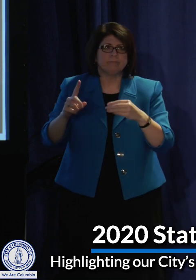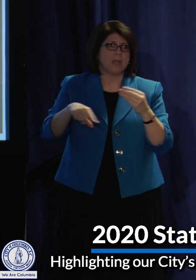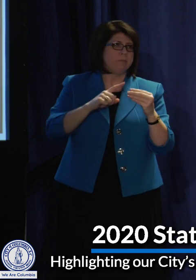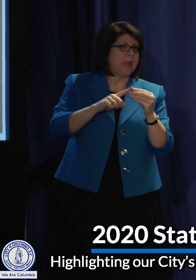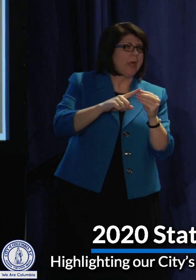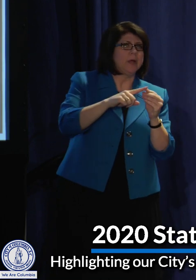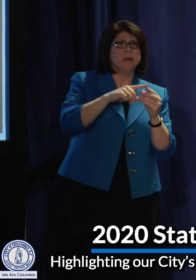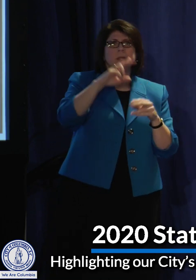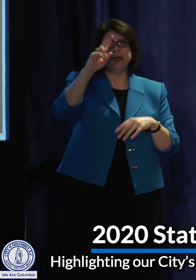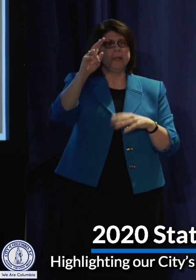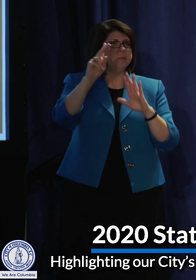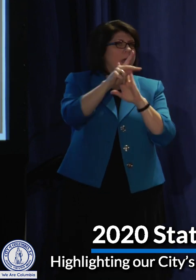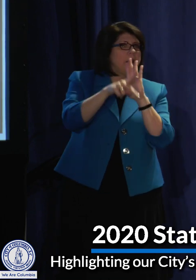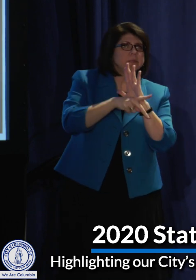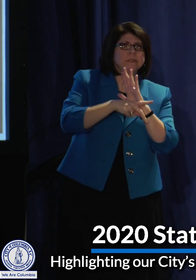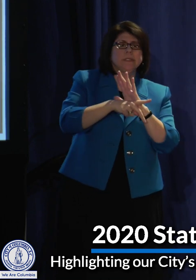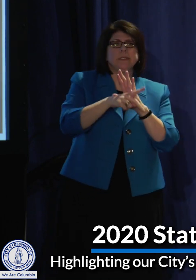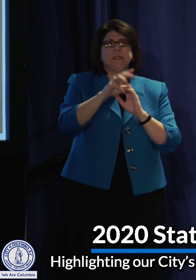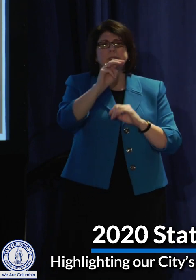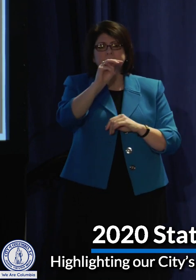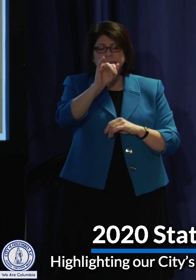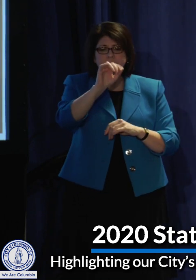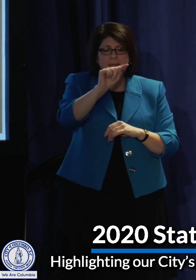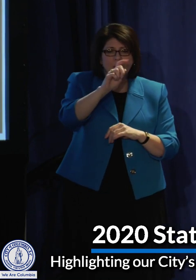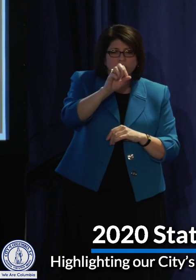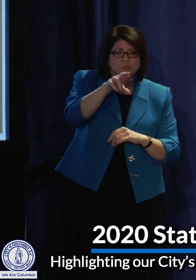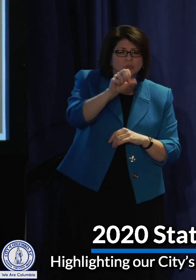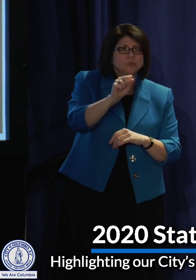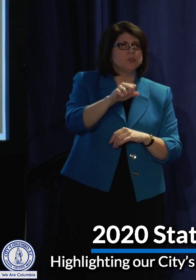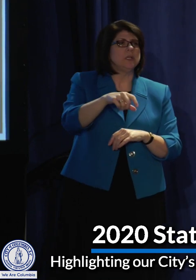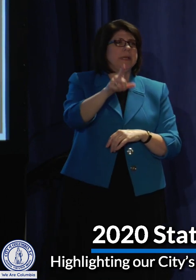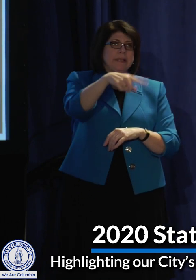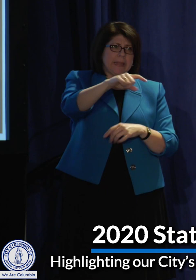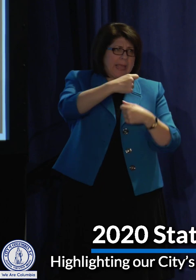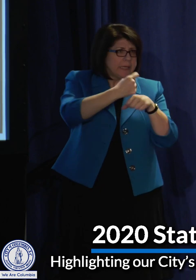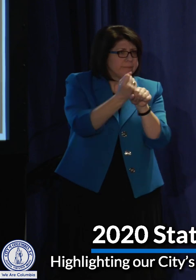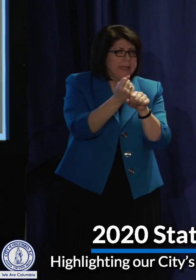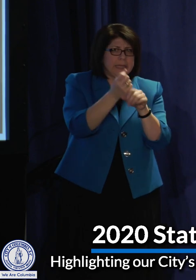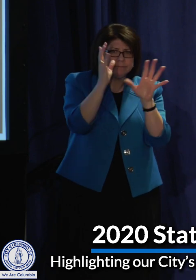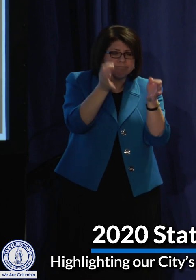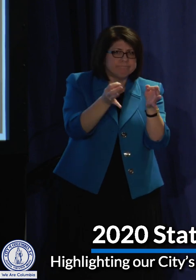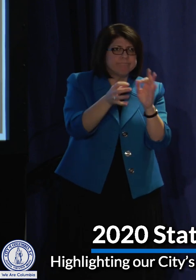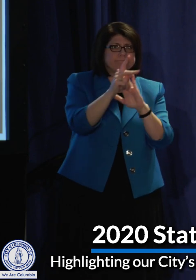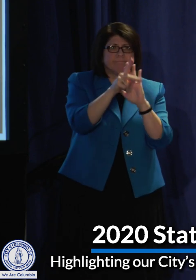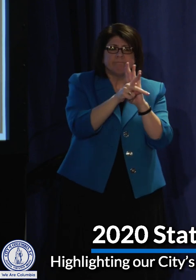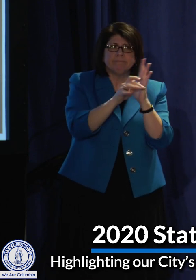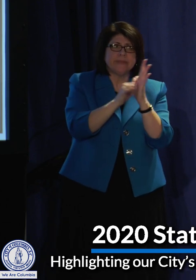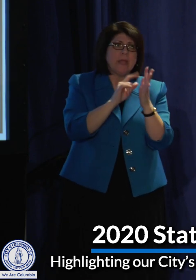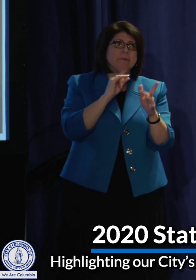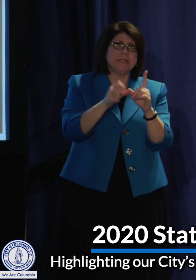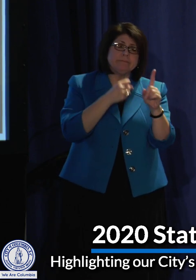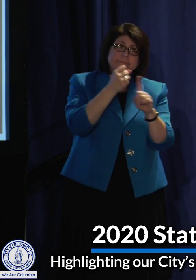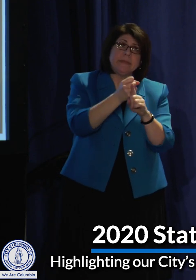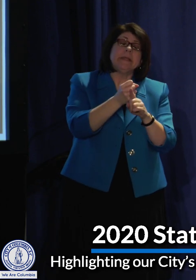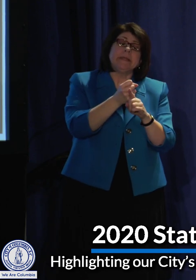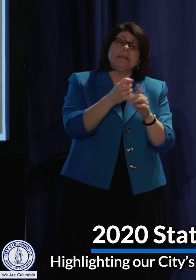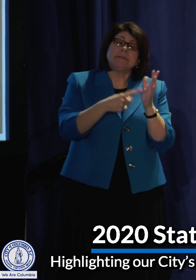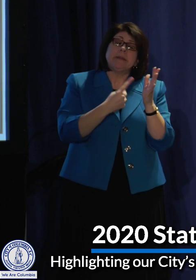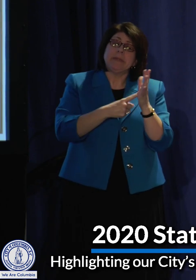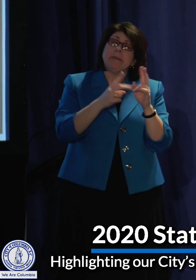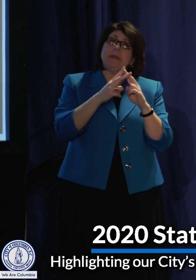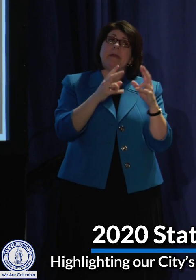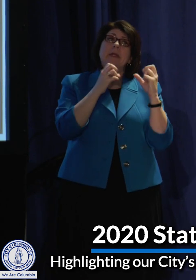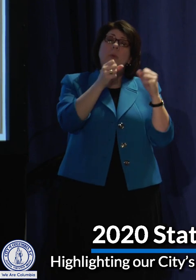policy matters. These folks make policy matters that impact our community. Sometimes it's bold, but it's also